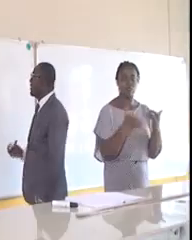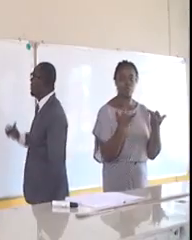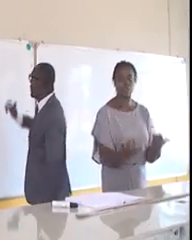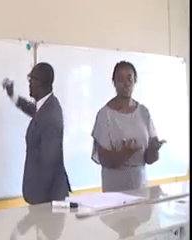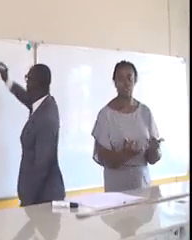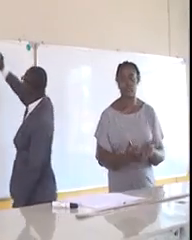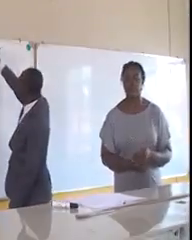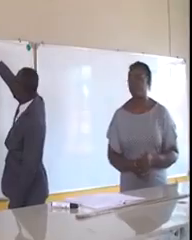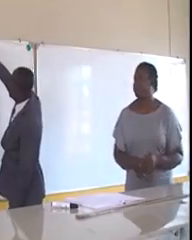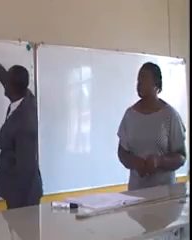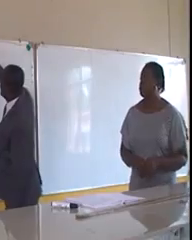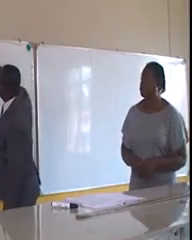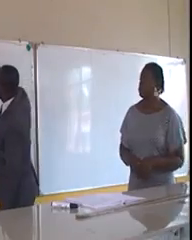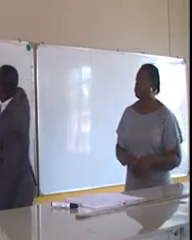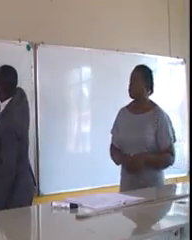examples quickly.